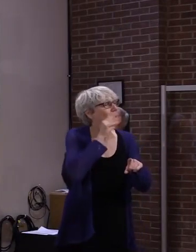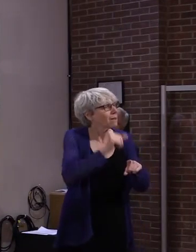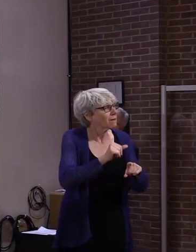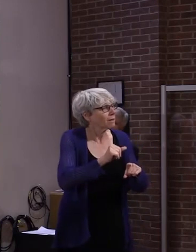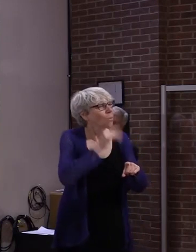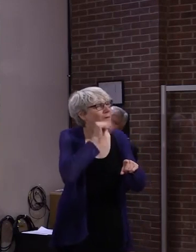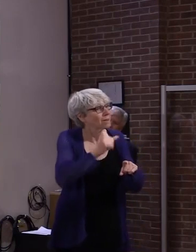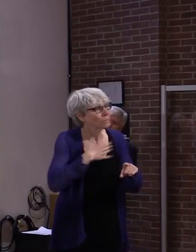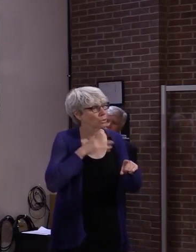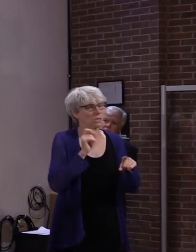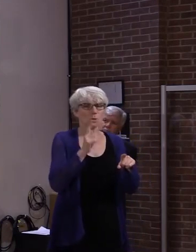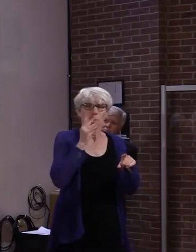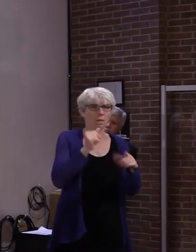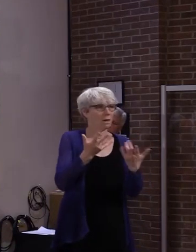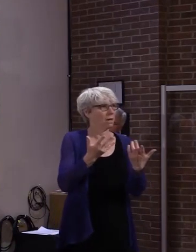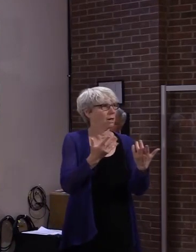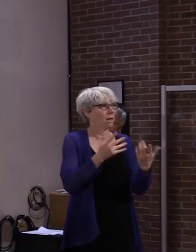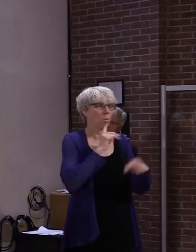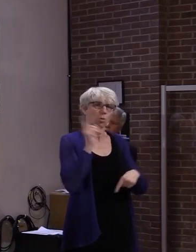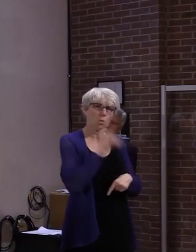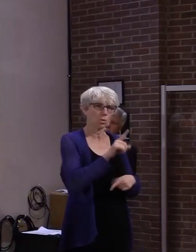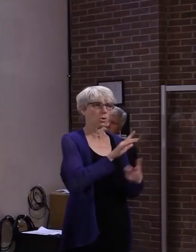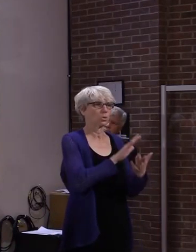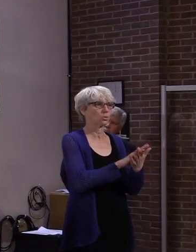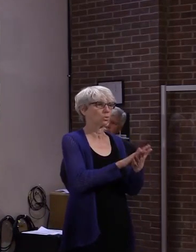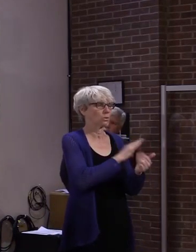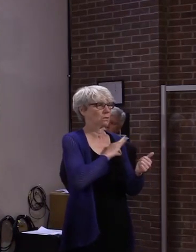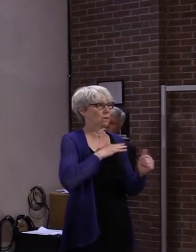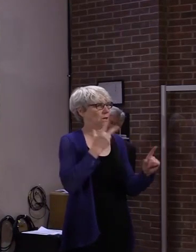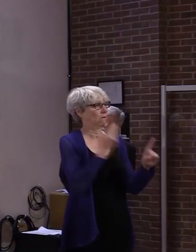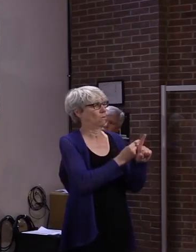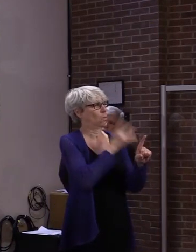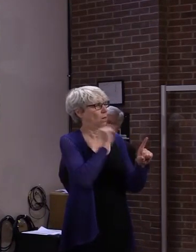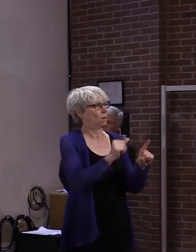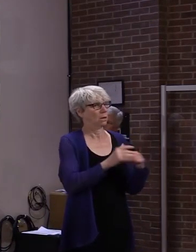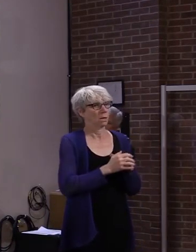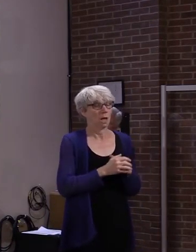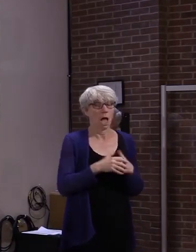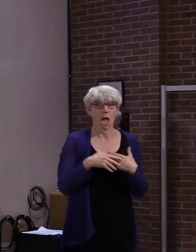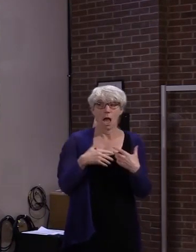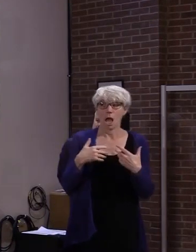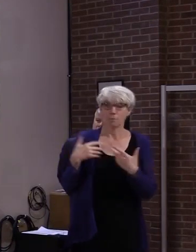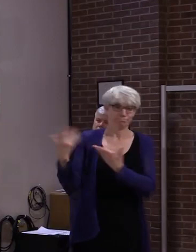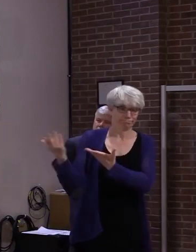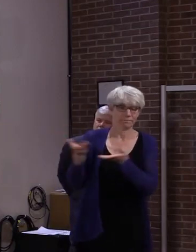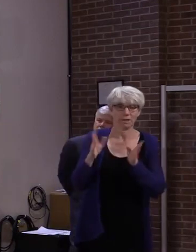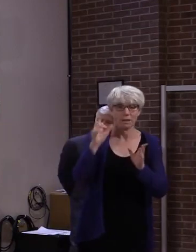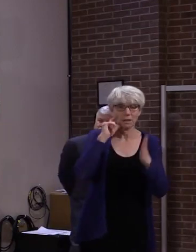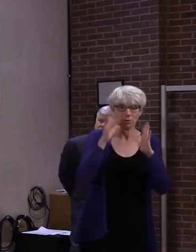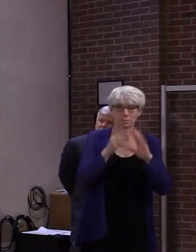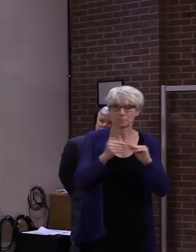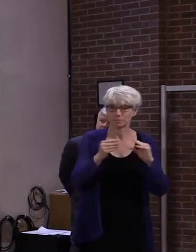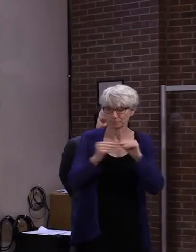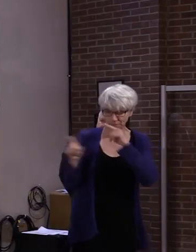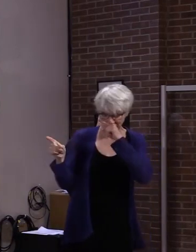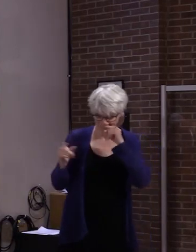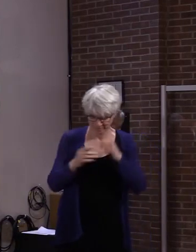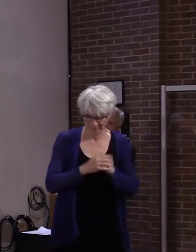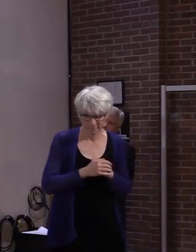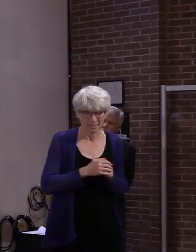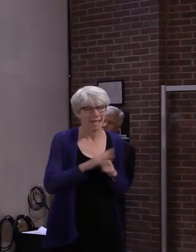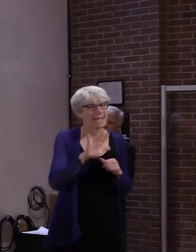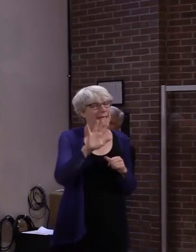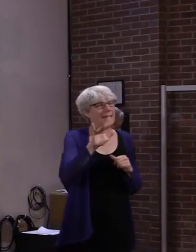why wouldn't you go that far well let the governor well again i think we're talking about different